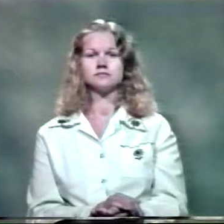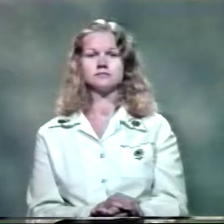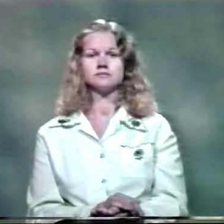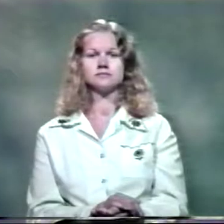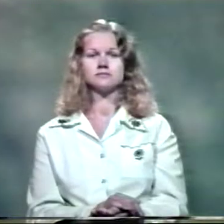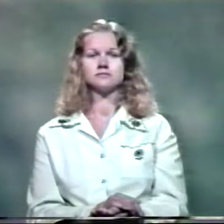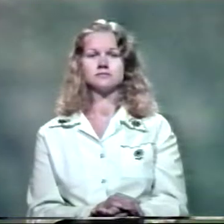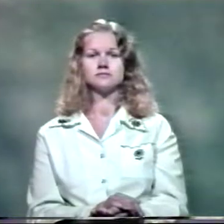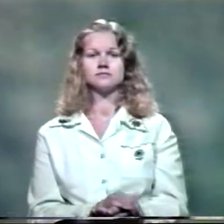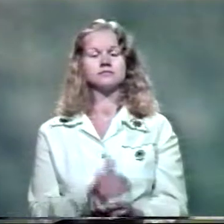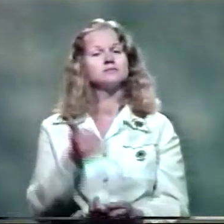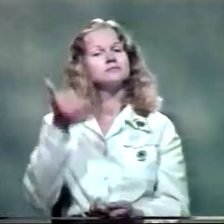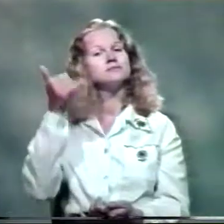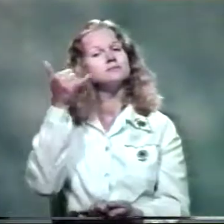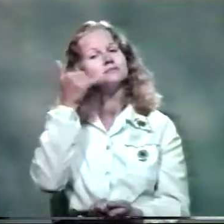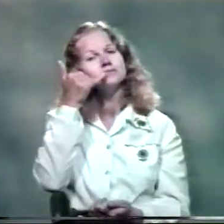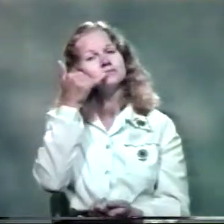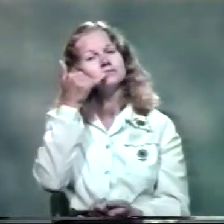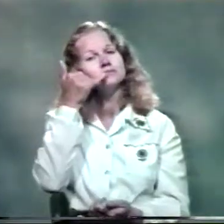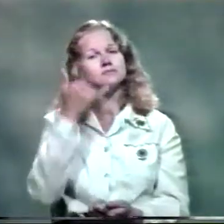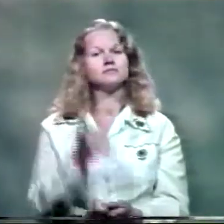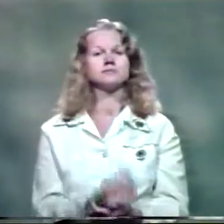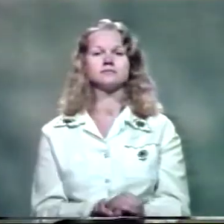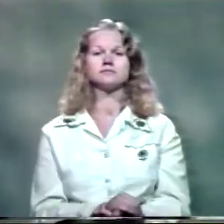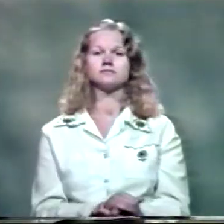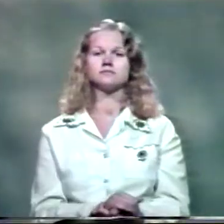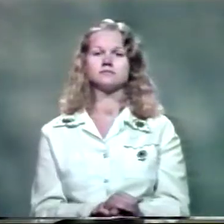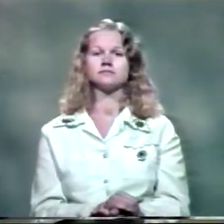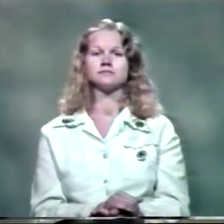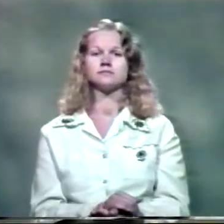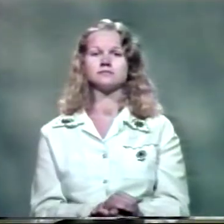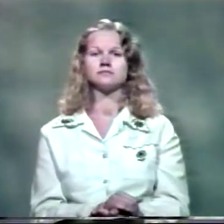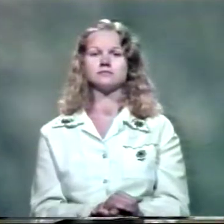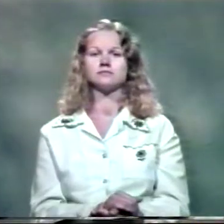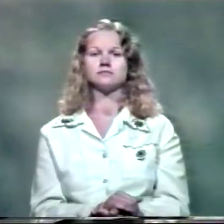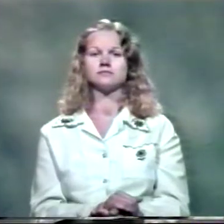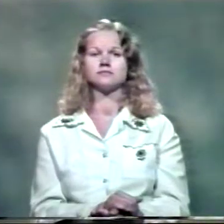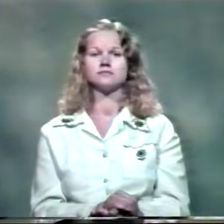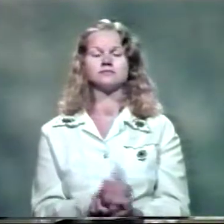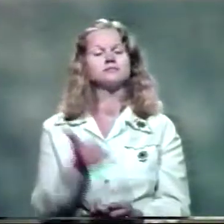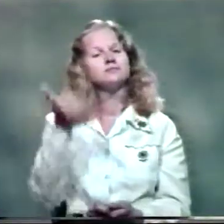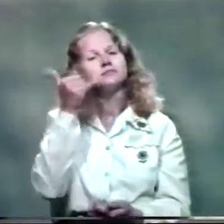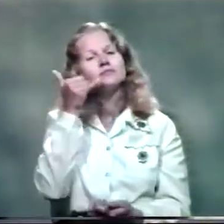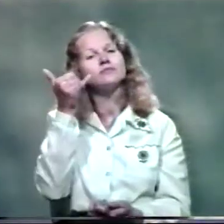To call on the telephone. To repeatedly call on the telephone.